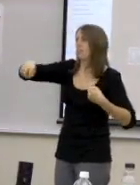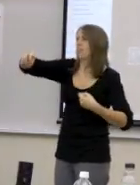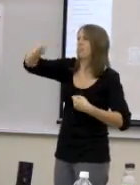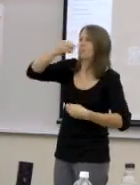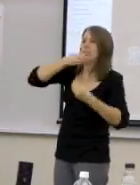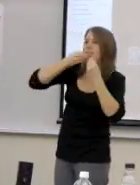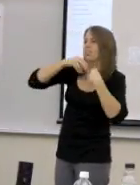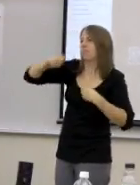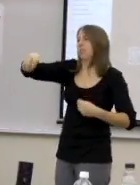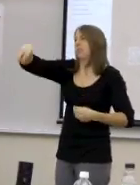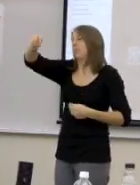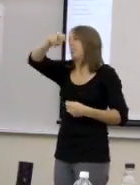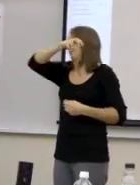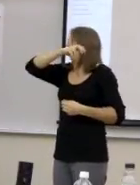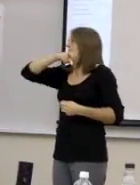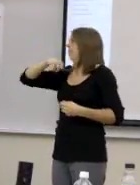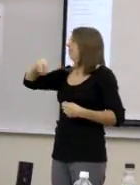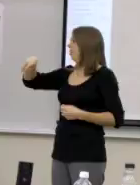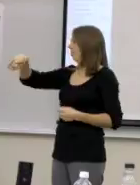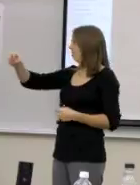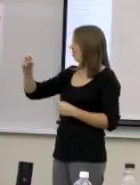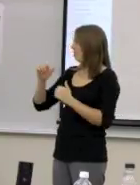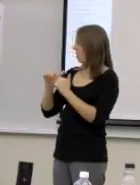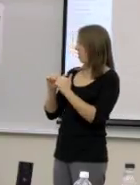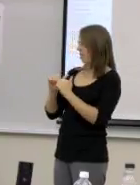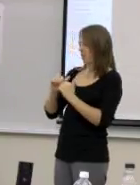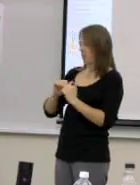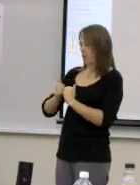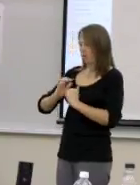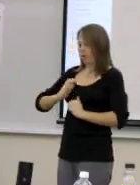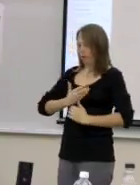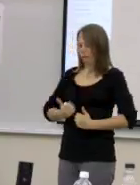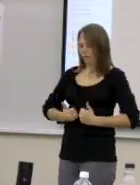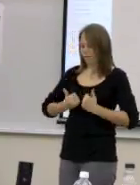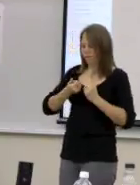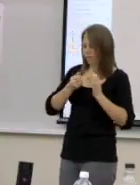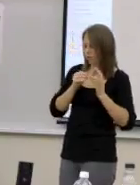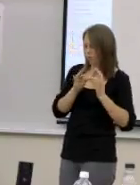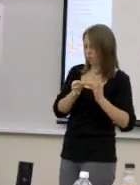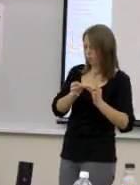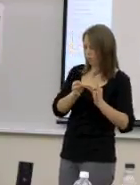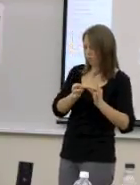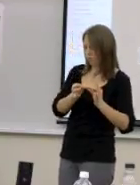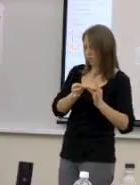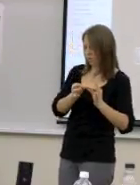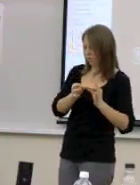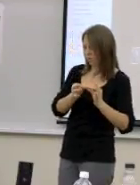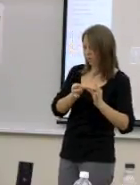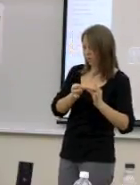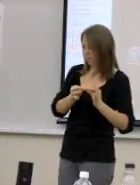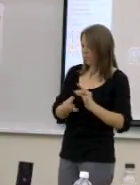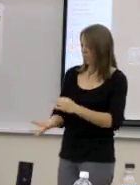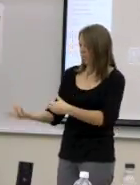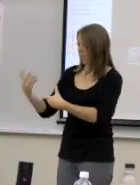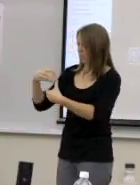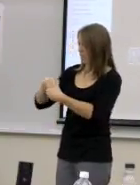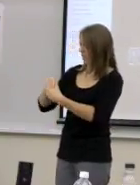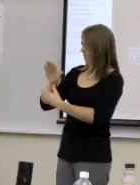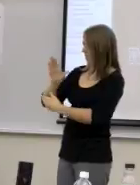assignment to assignment, and how to take our lives as interpreters and incorporate their acumen on what